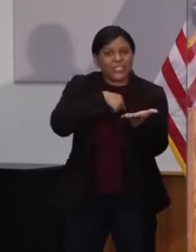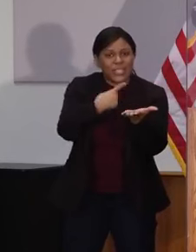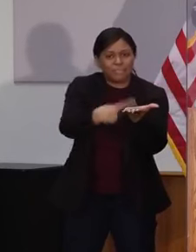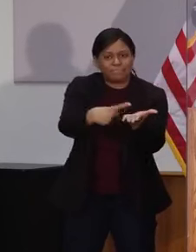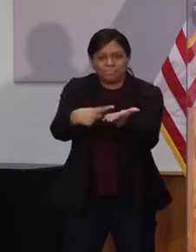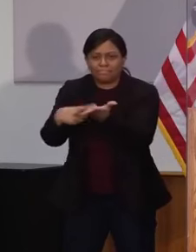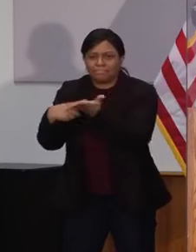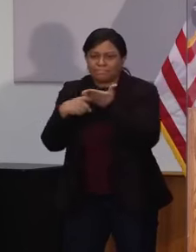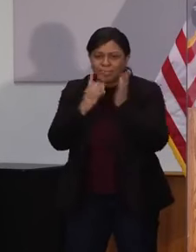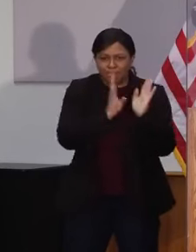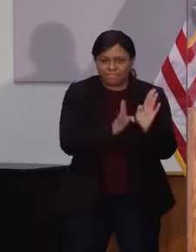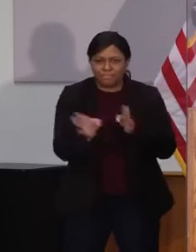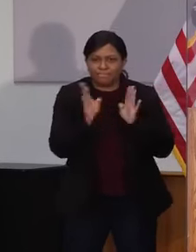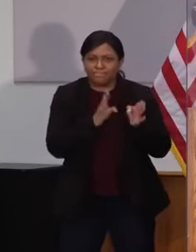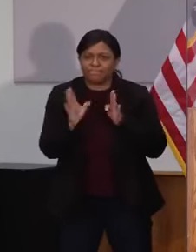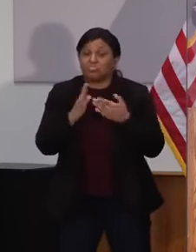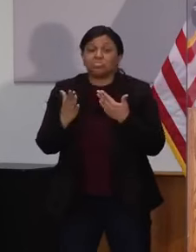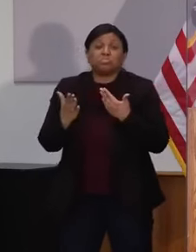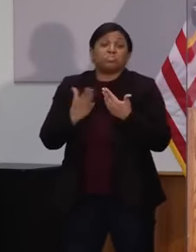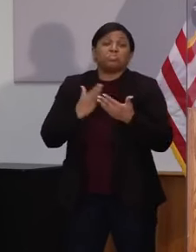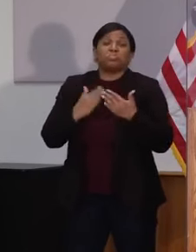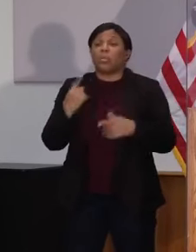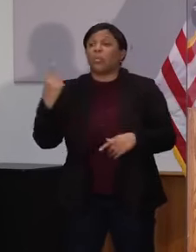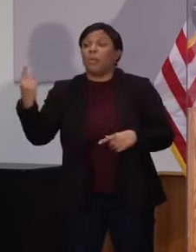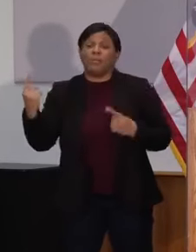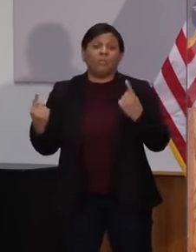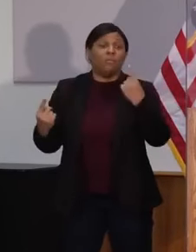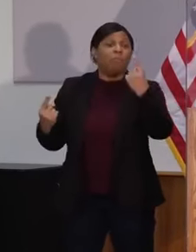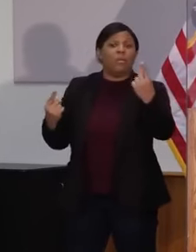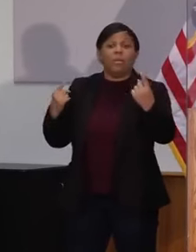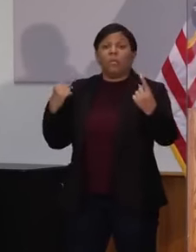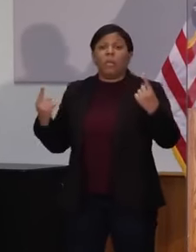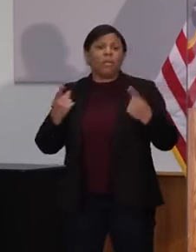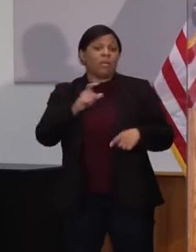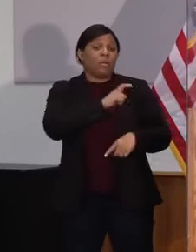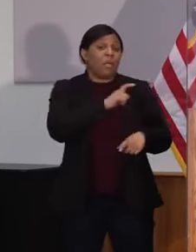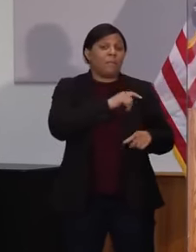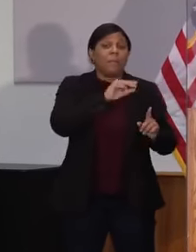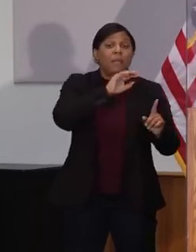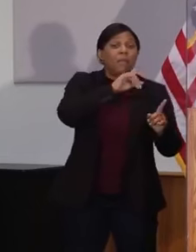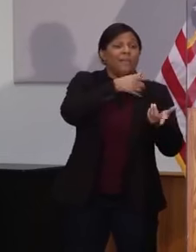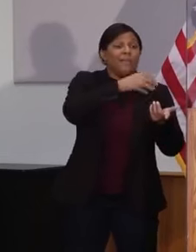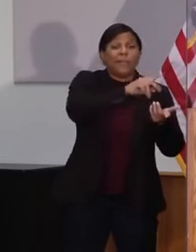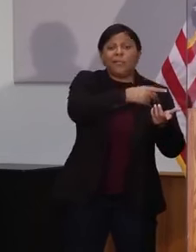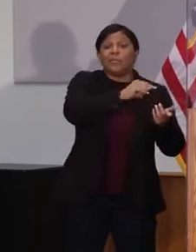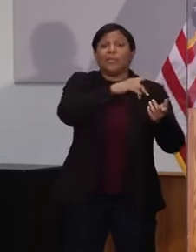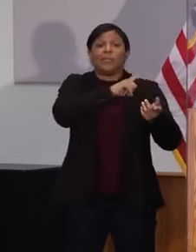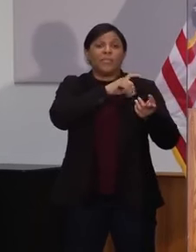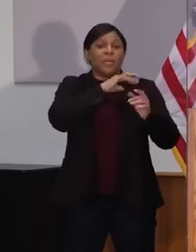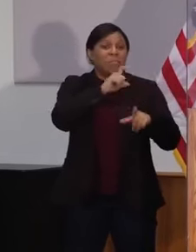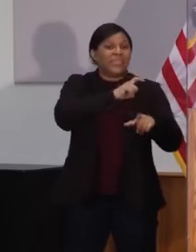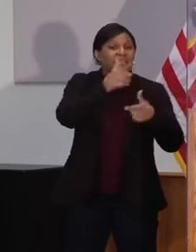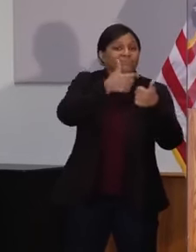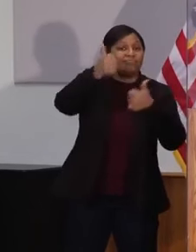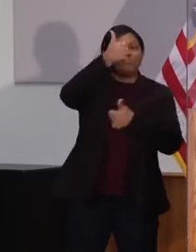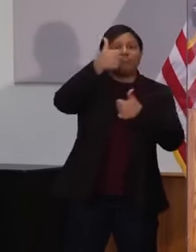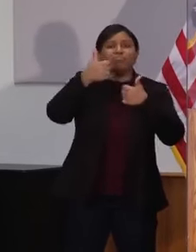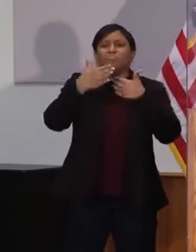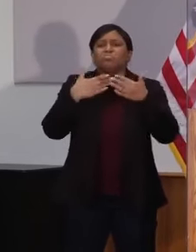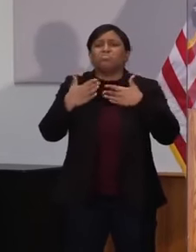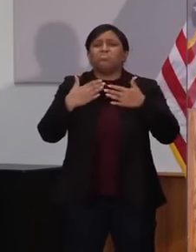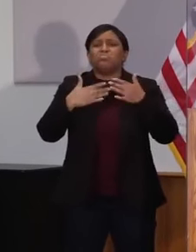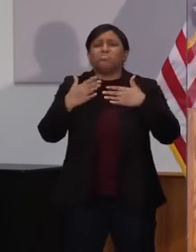regardless of which individual CLIO or mayor makes the ask, ultimately what they're sending their people to is